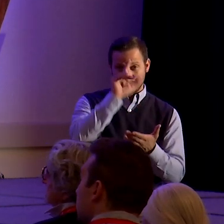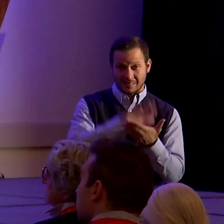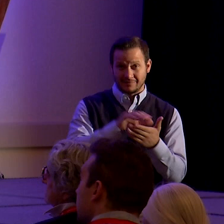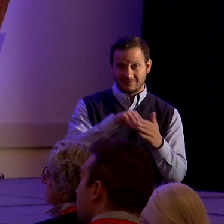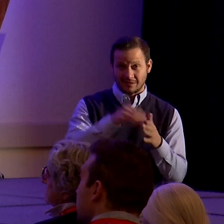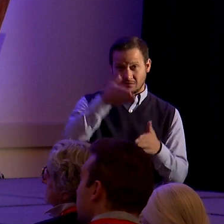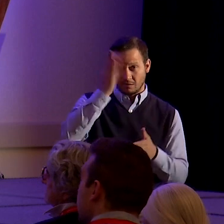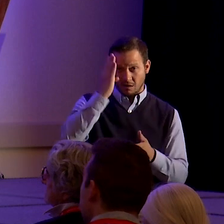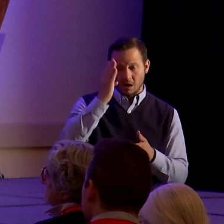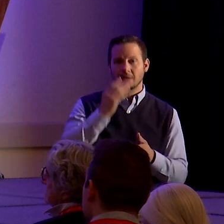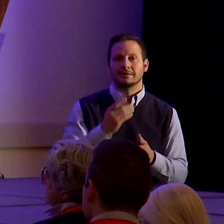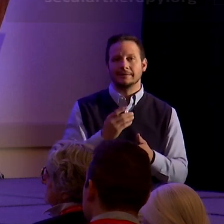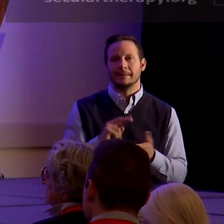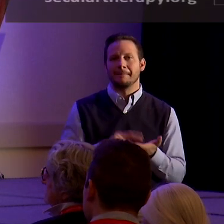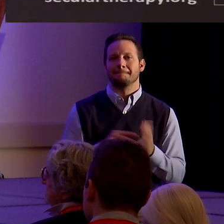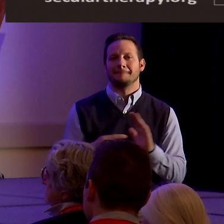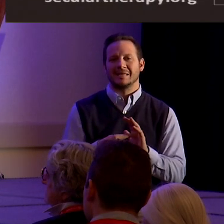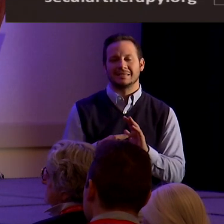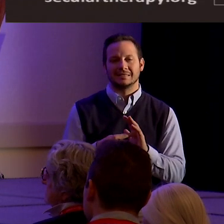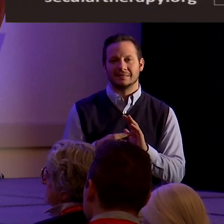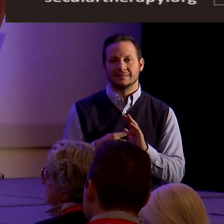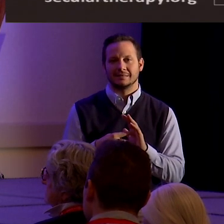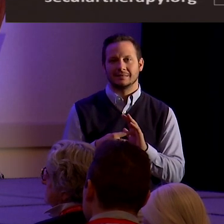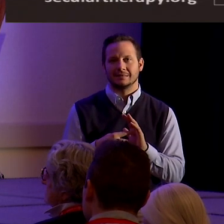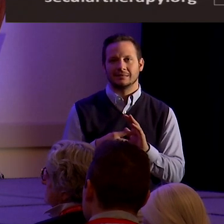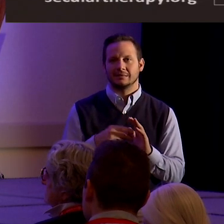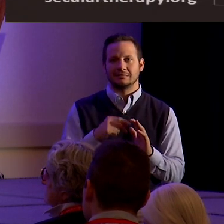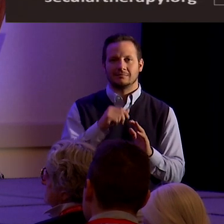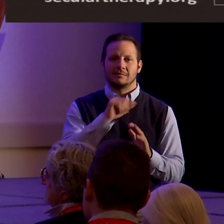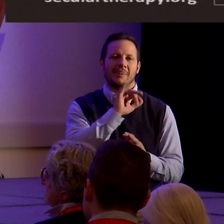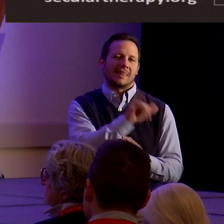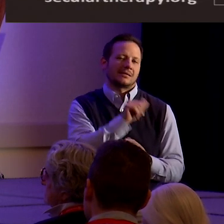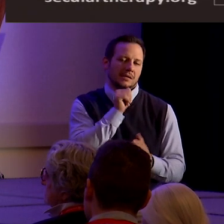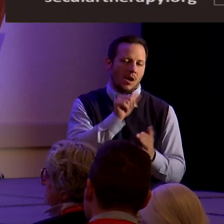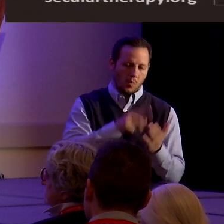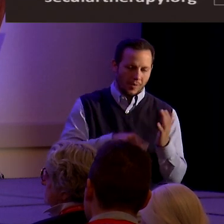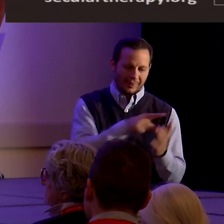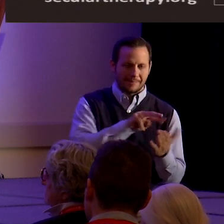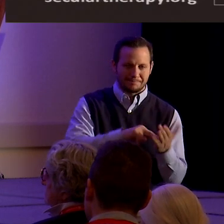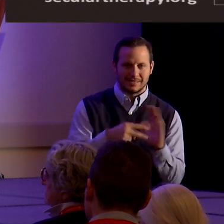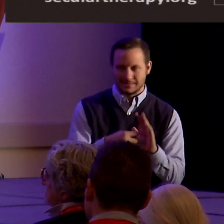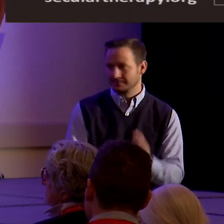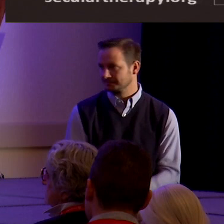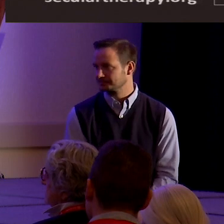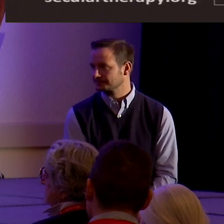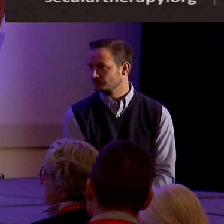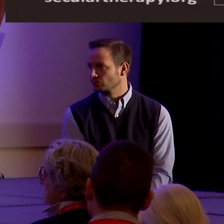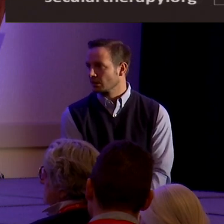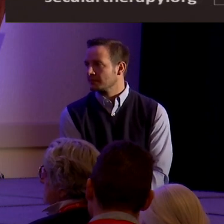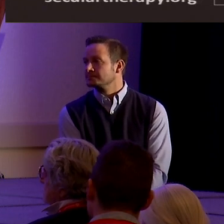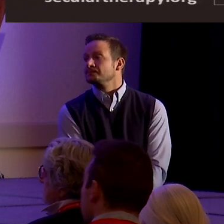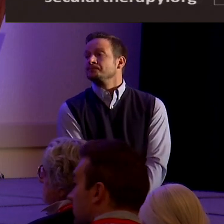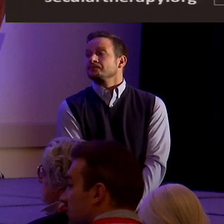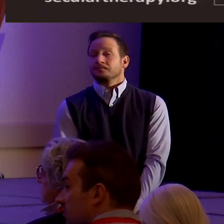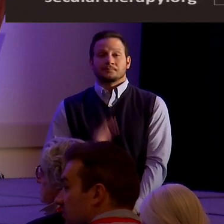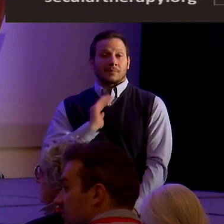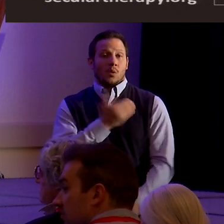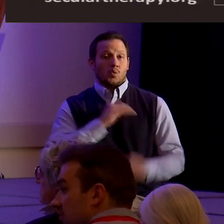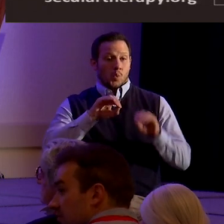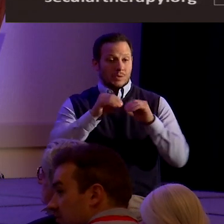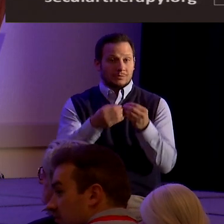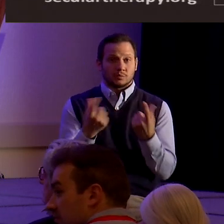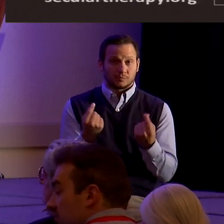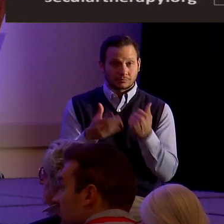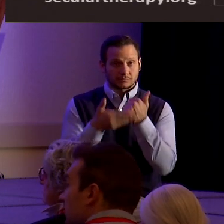Trying to go through these enough so we have time for questions if we can. So how does recovering from religion help this process? We have